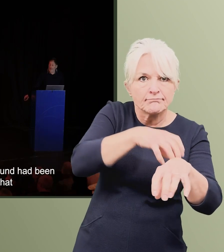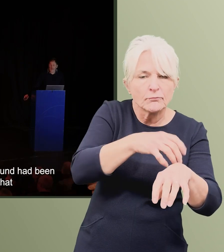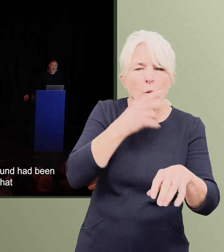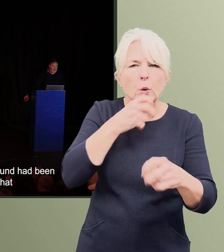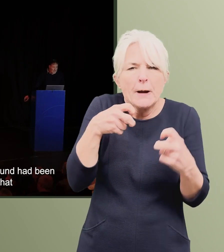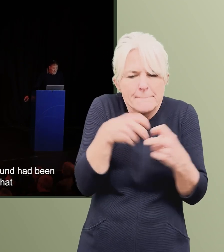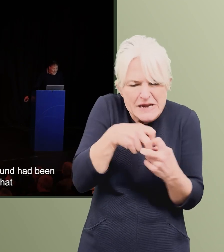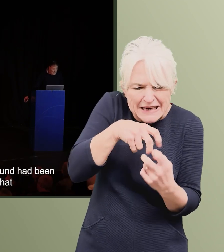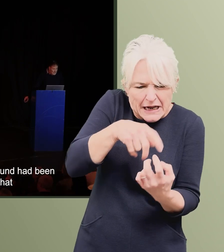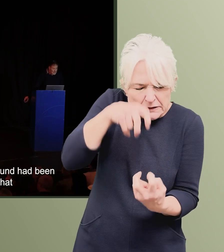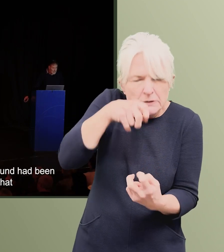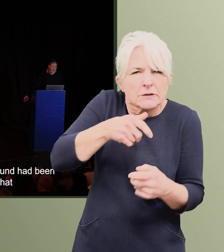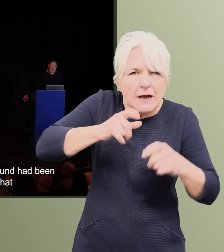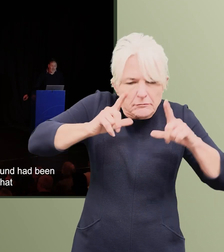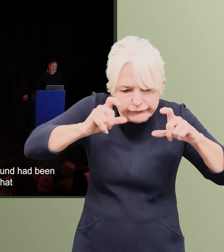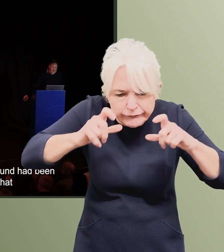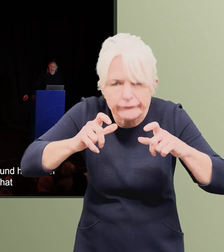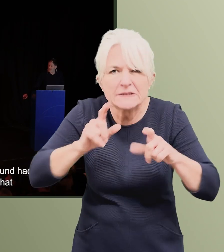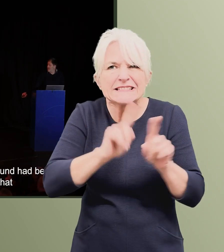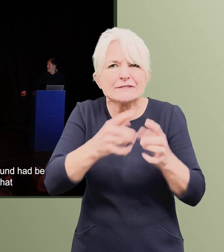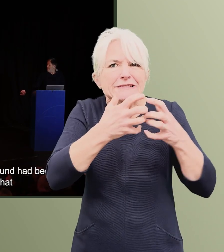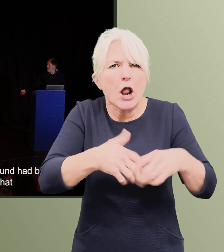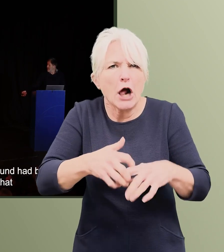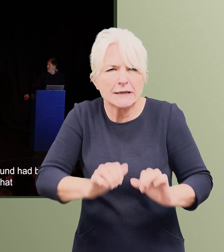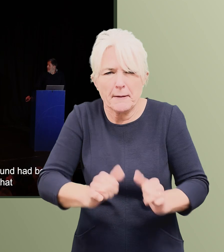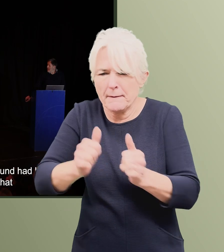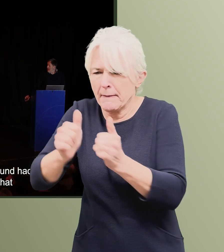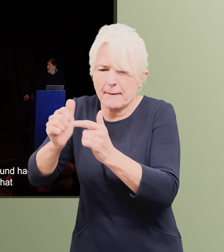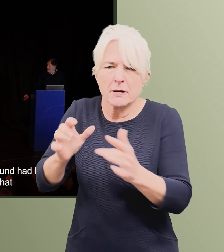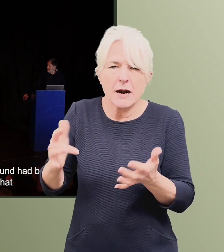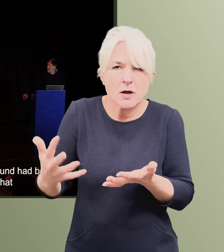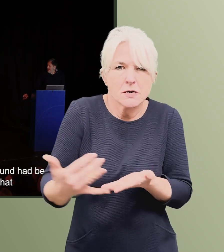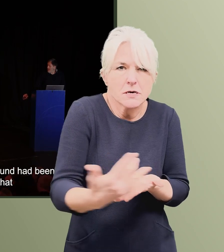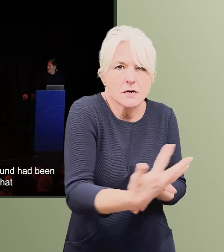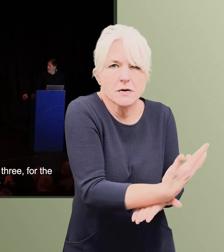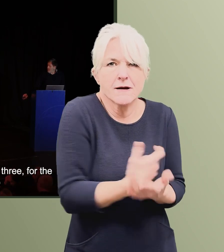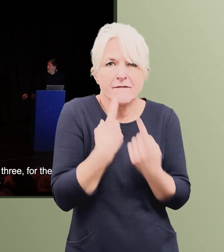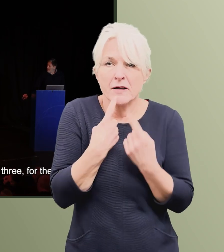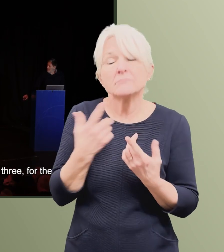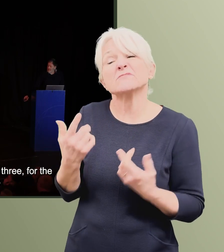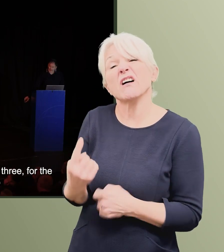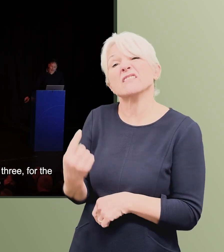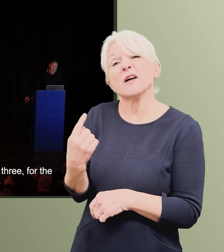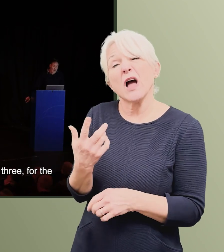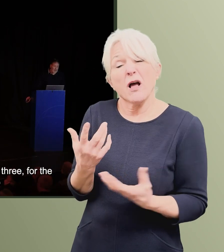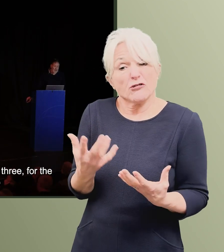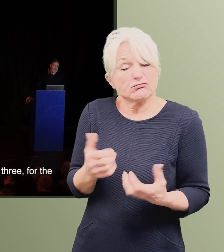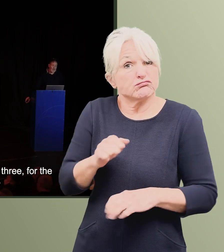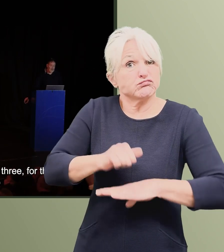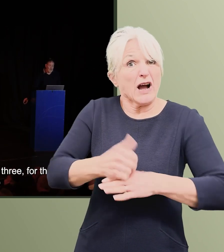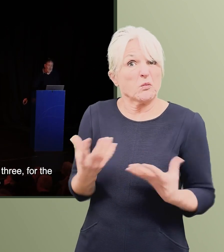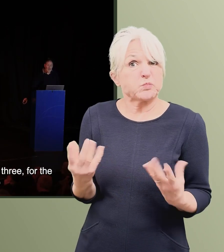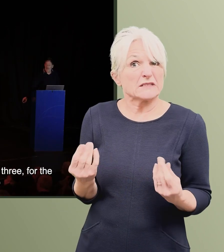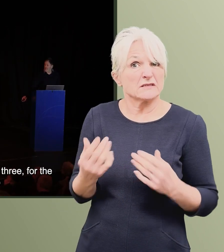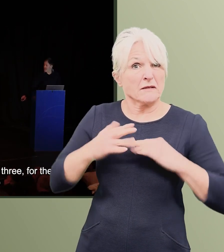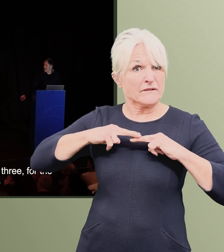flat. The ground had been ploughed in the 60s. That's the area that we're going to concentrate our work